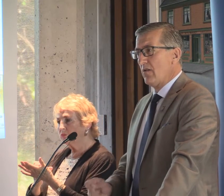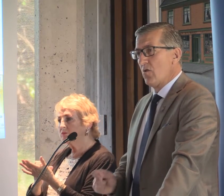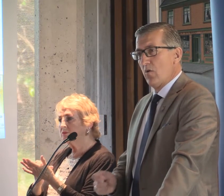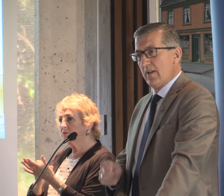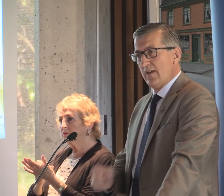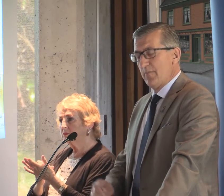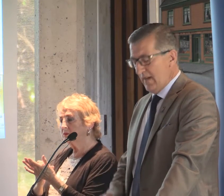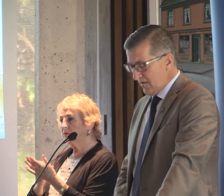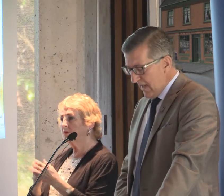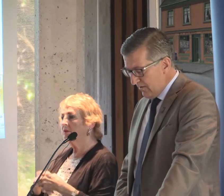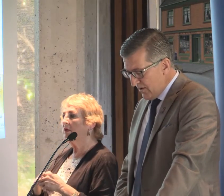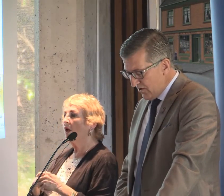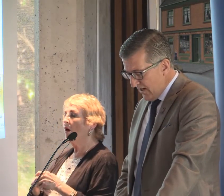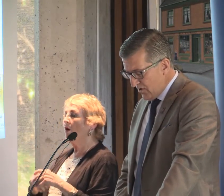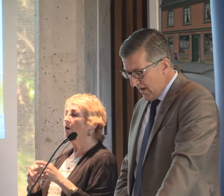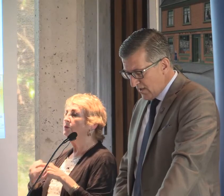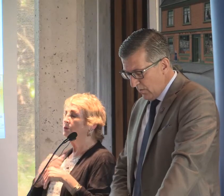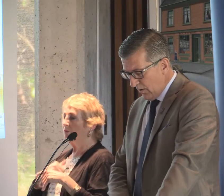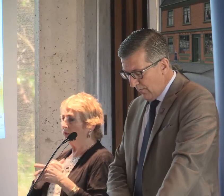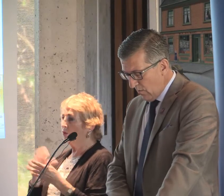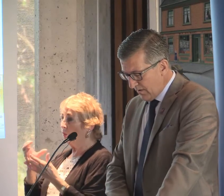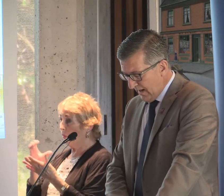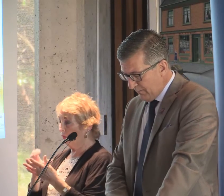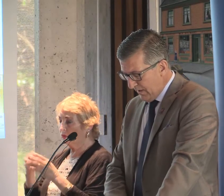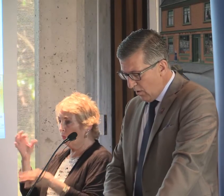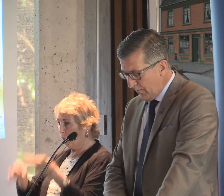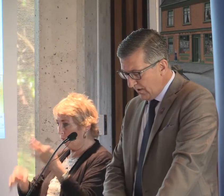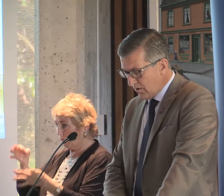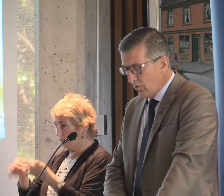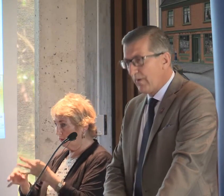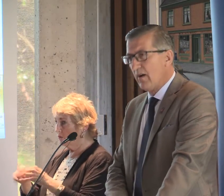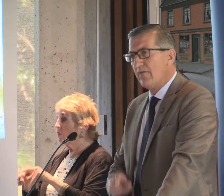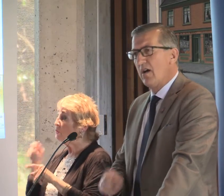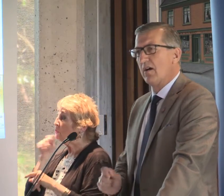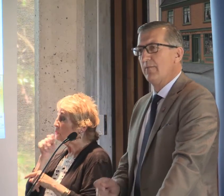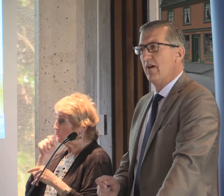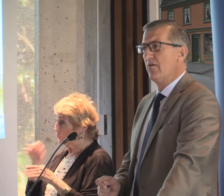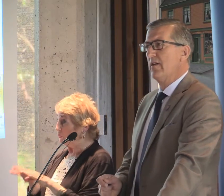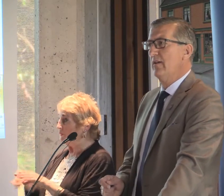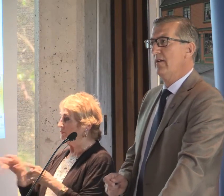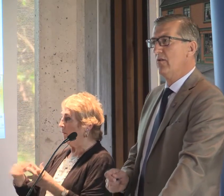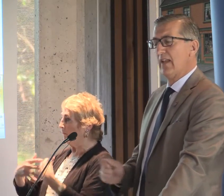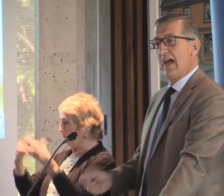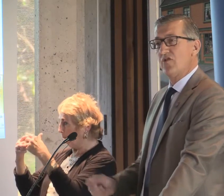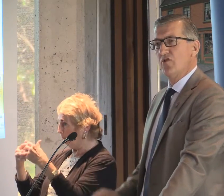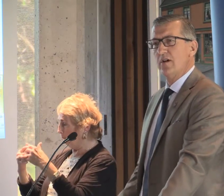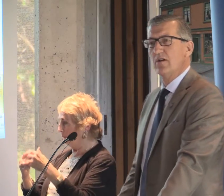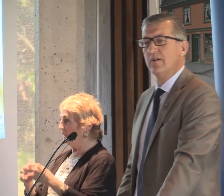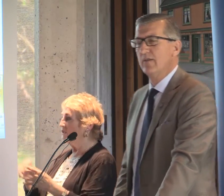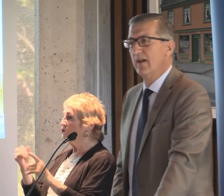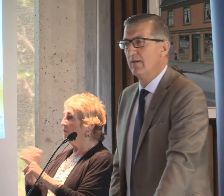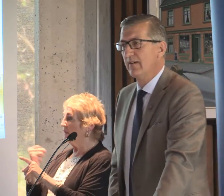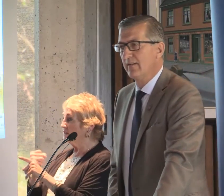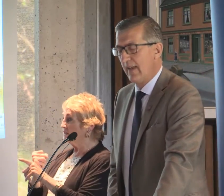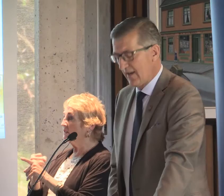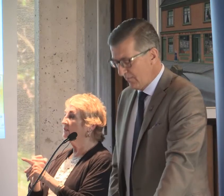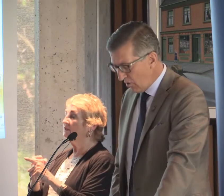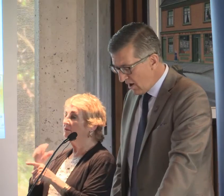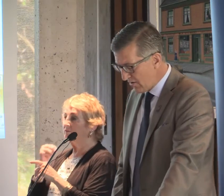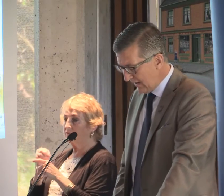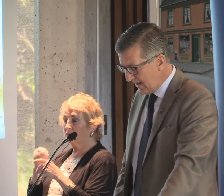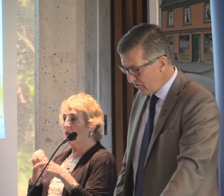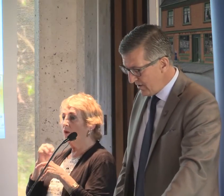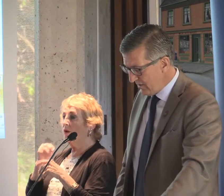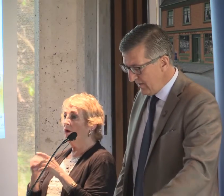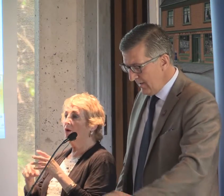domestic violence court is being established in St. John's, and we look forward to that being opening soon. But I've talked about, in the last year and